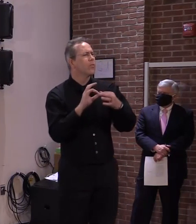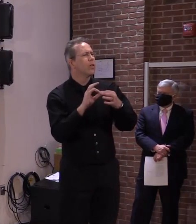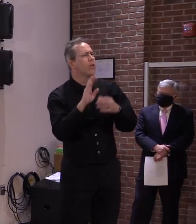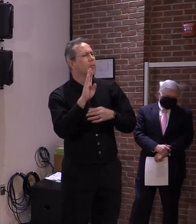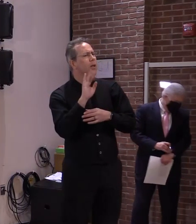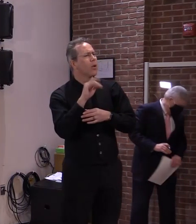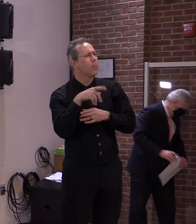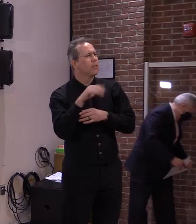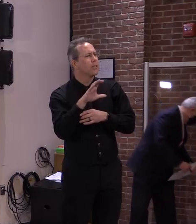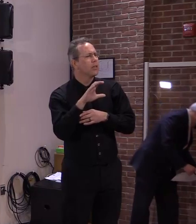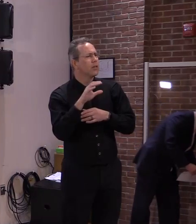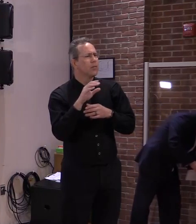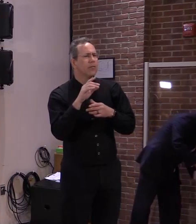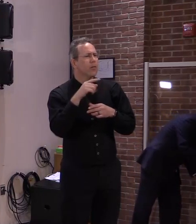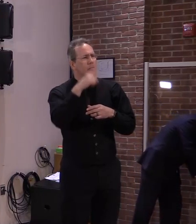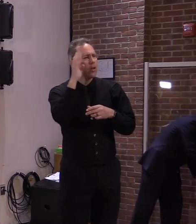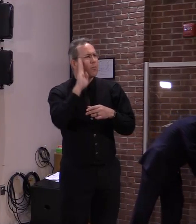state.